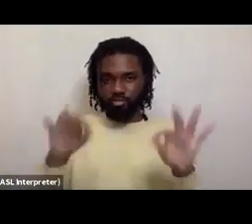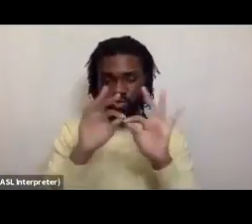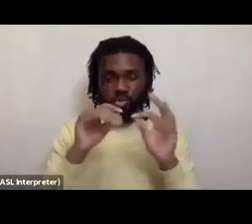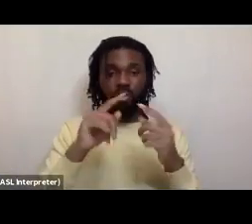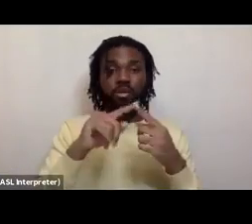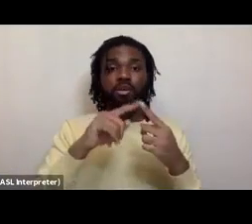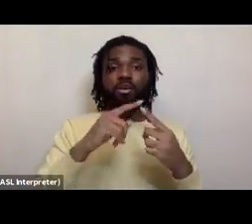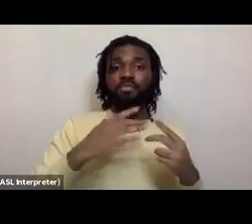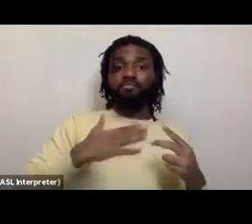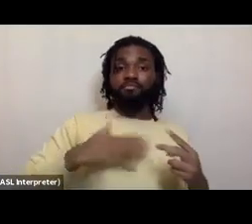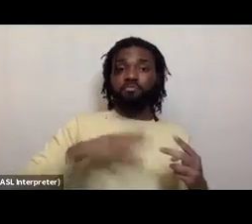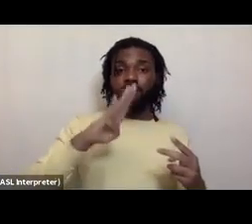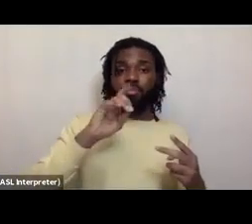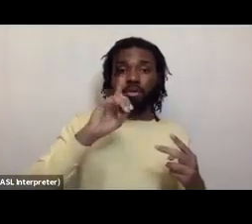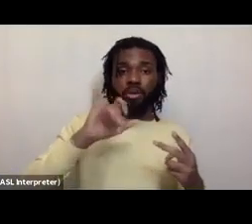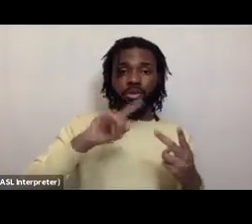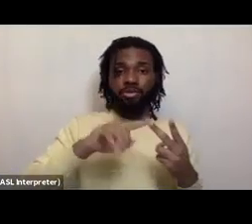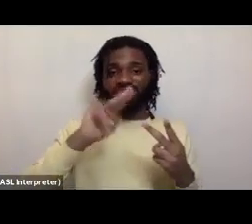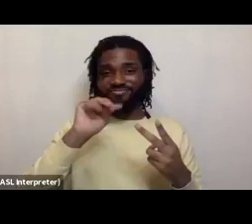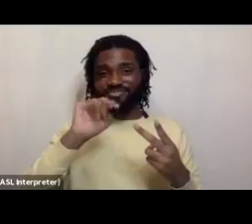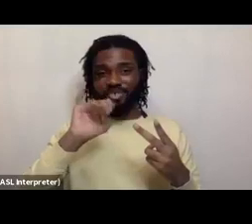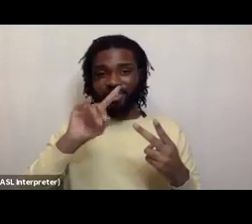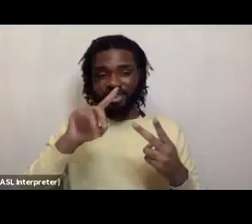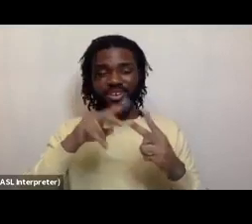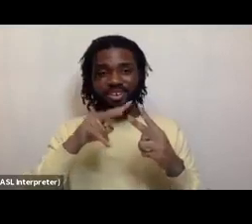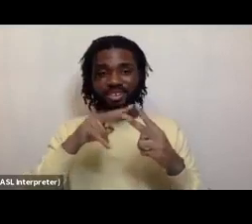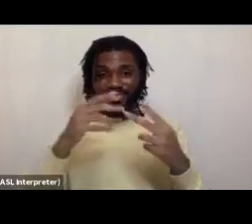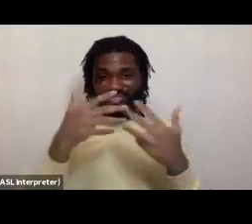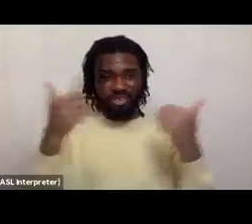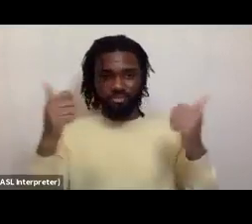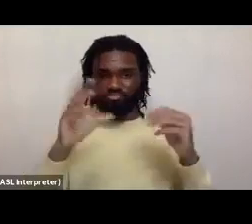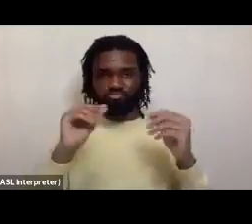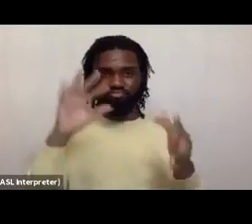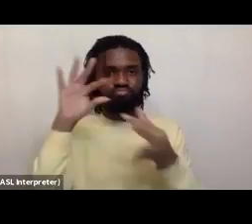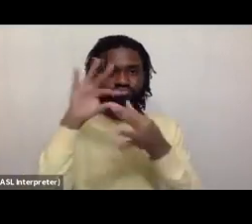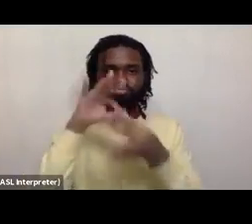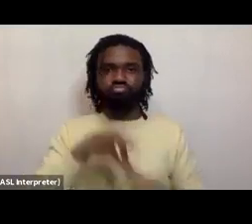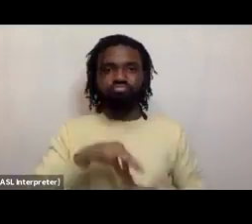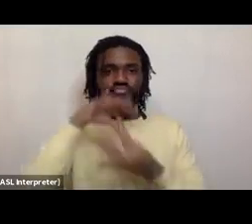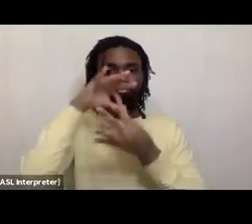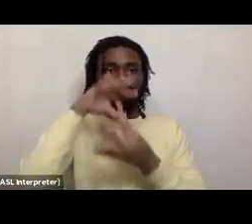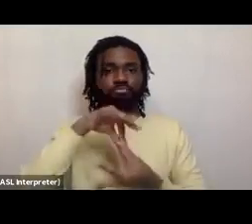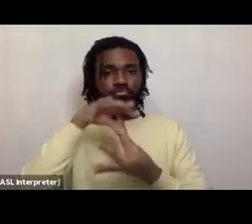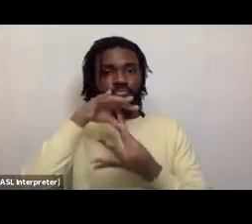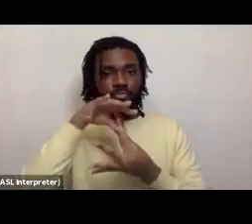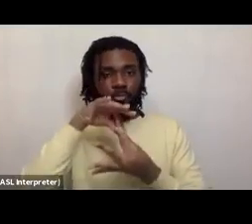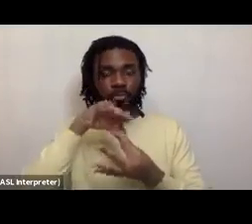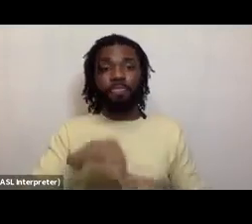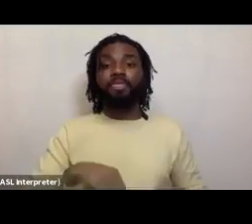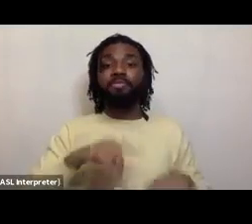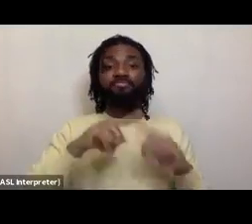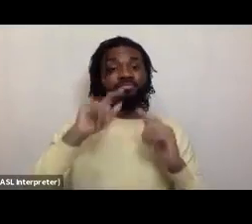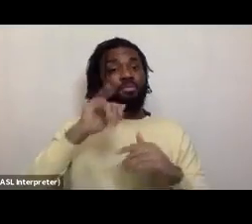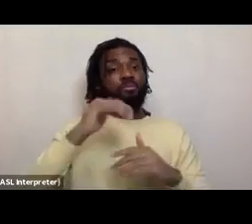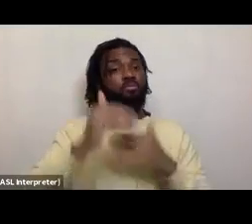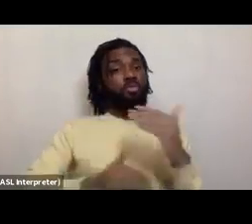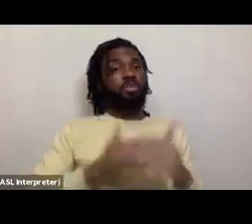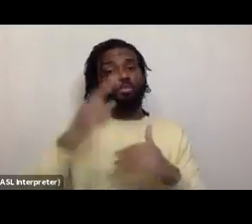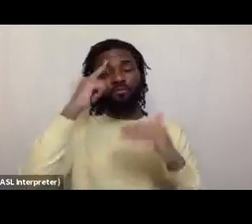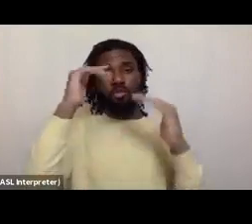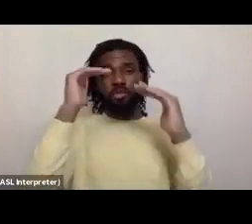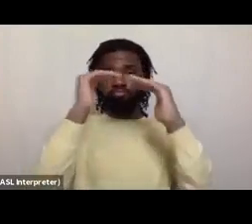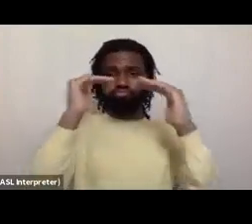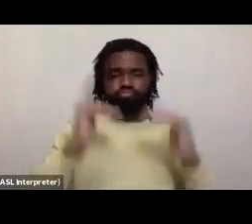minds are not separate, they are connected. The process of ranking and categorizing them is one